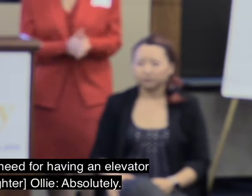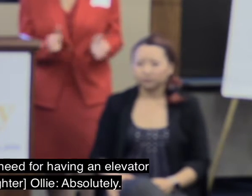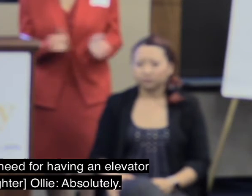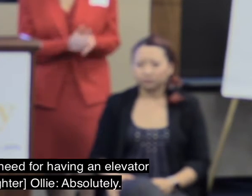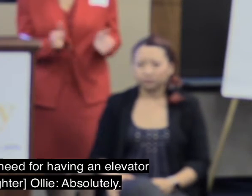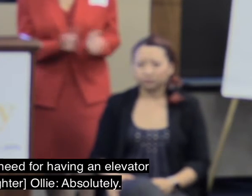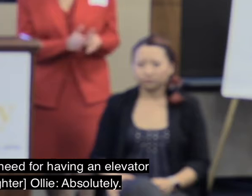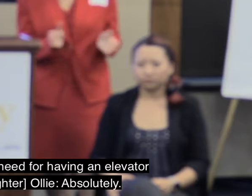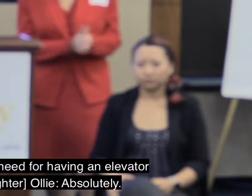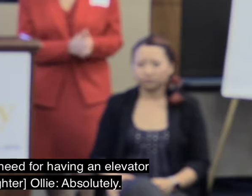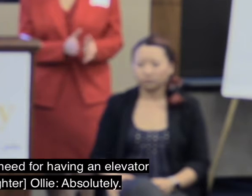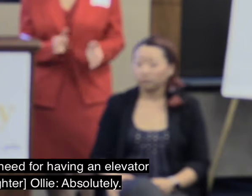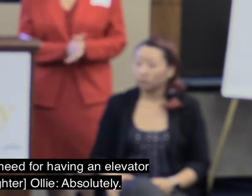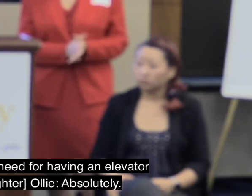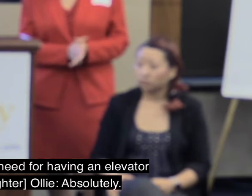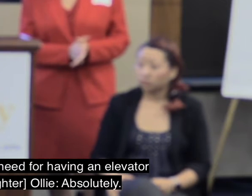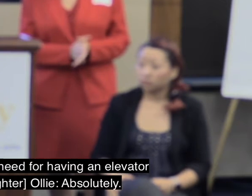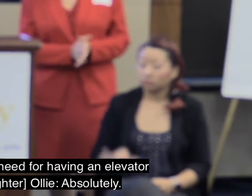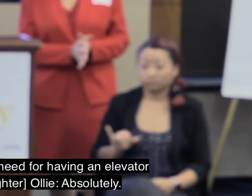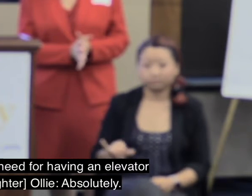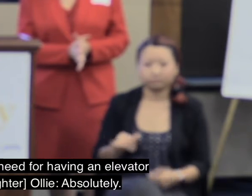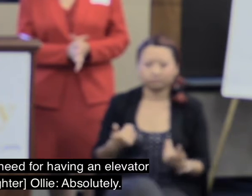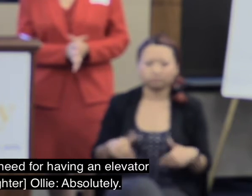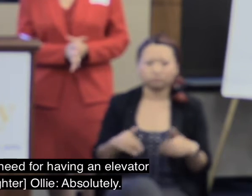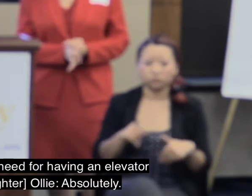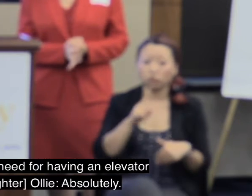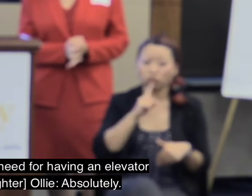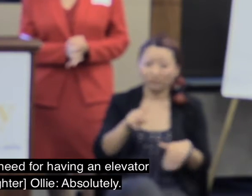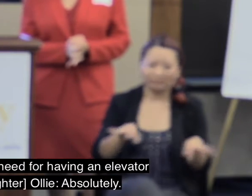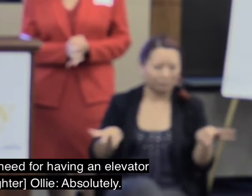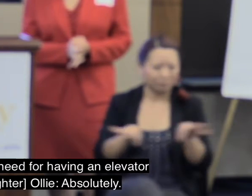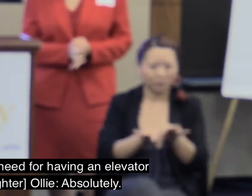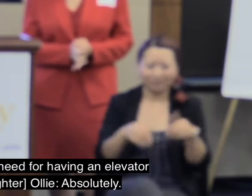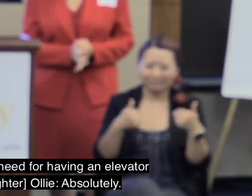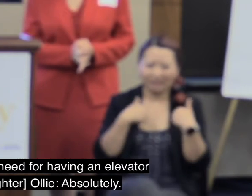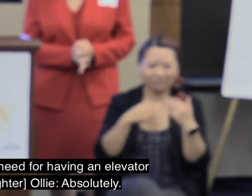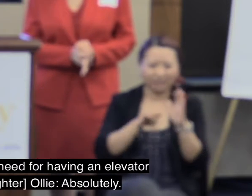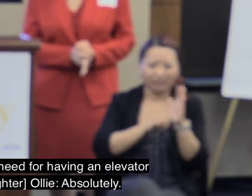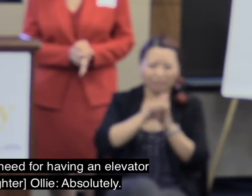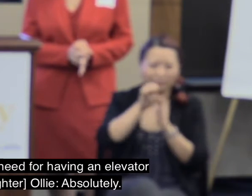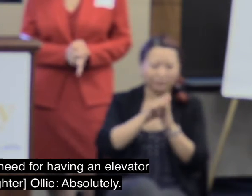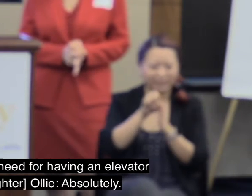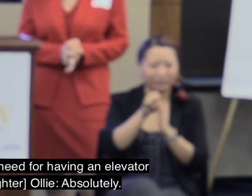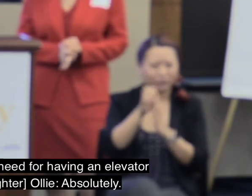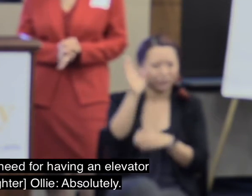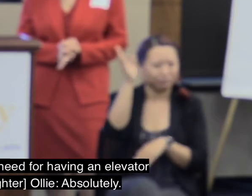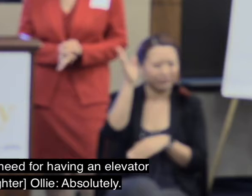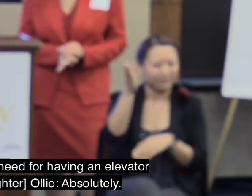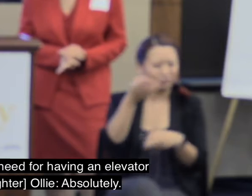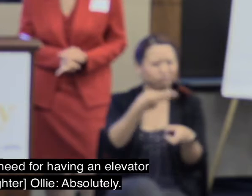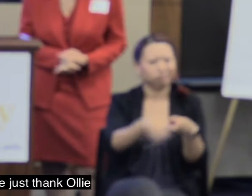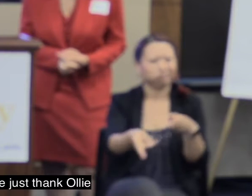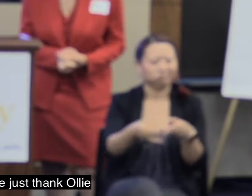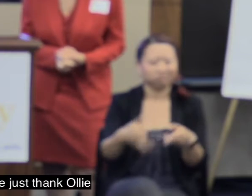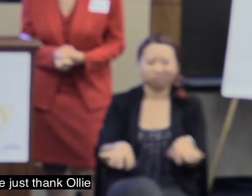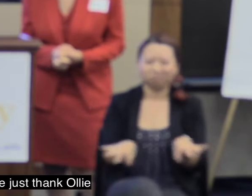That reinforces the need for having an elevator pitch ready to go.